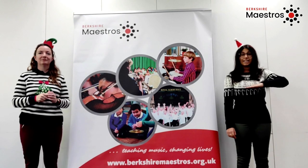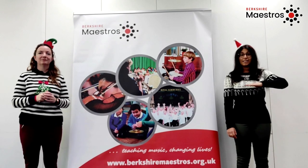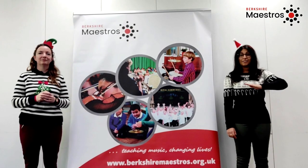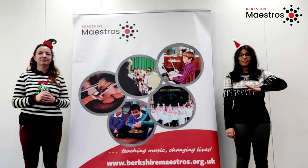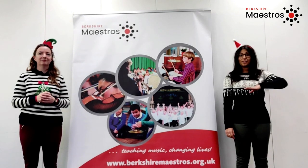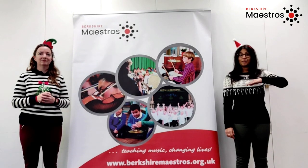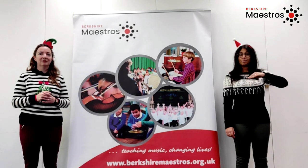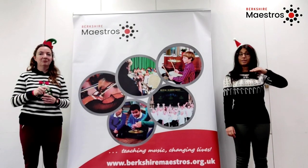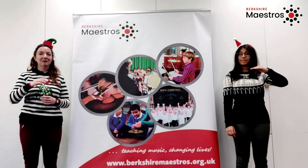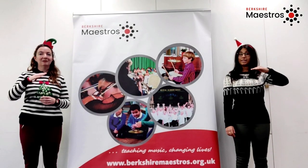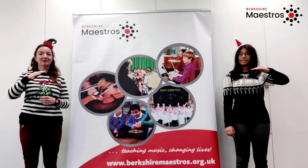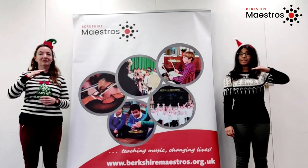In the